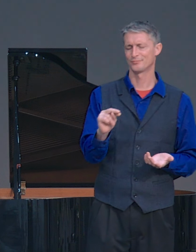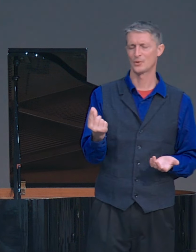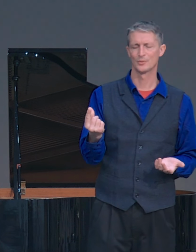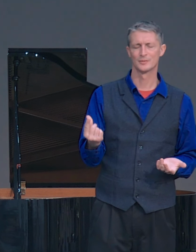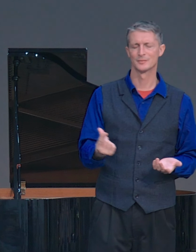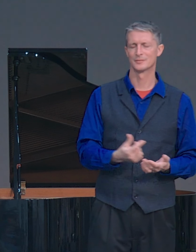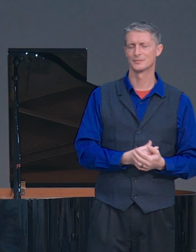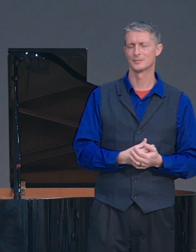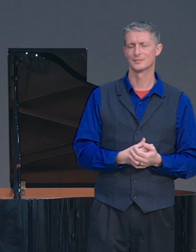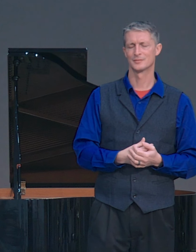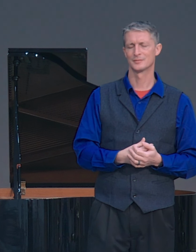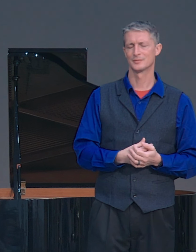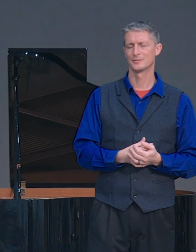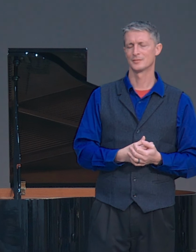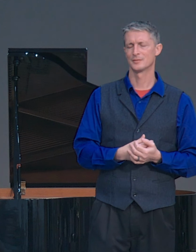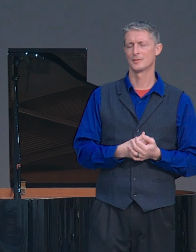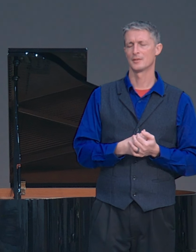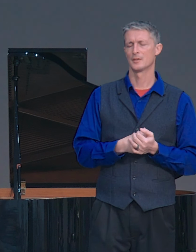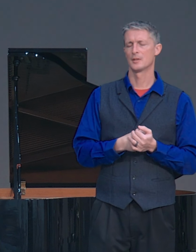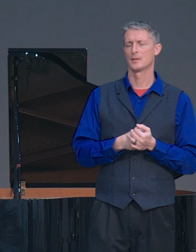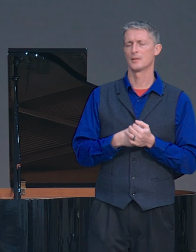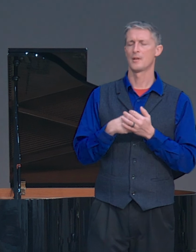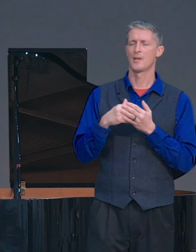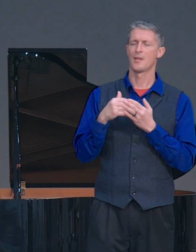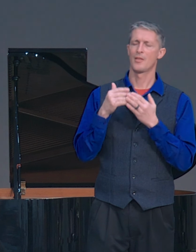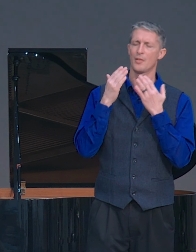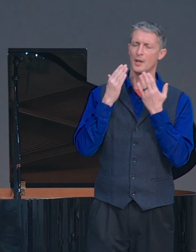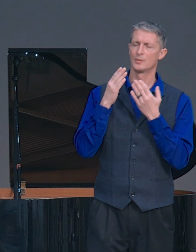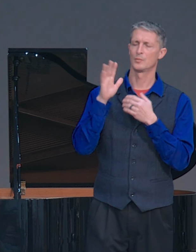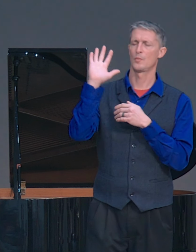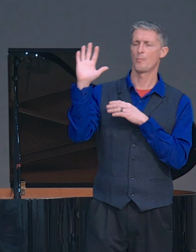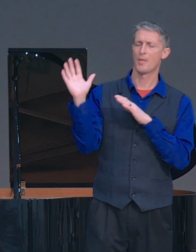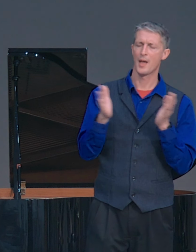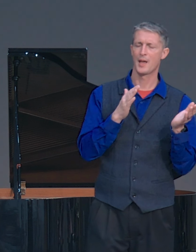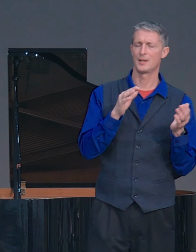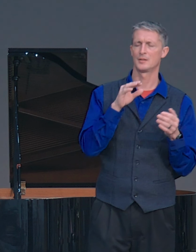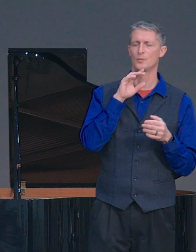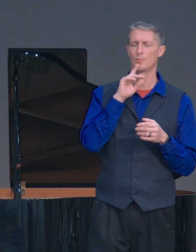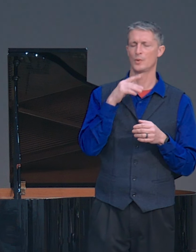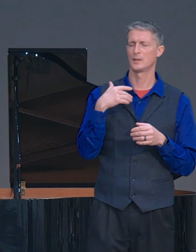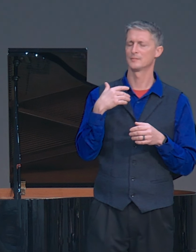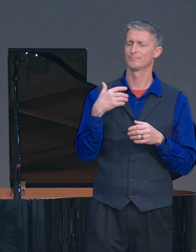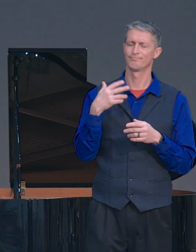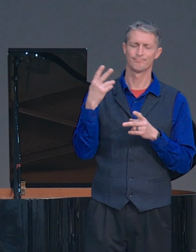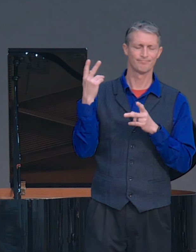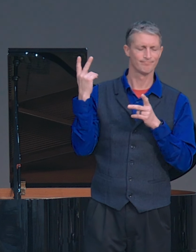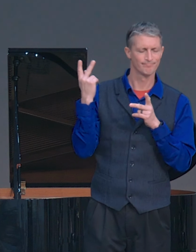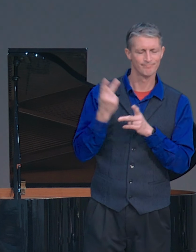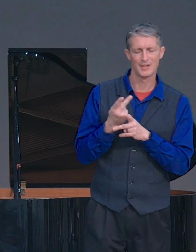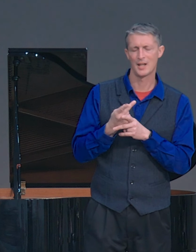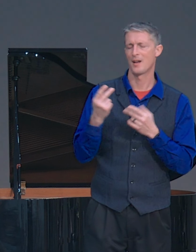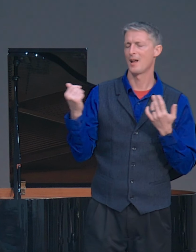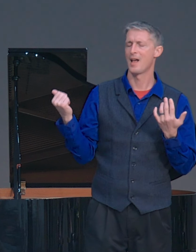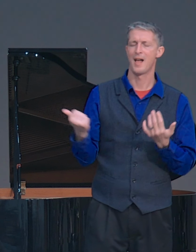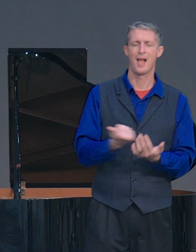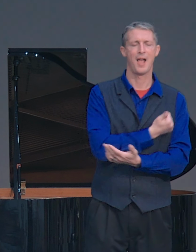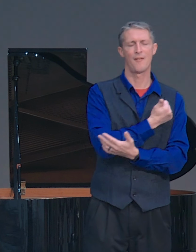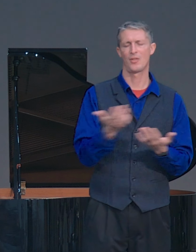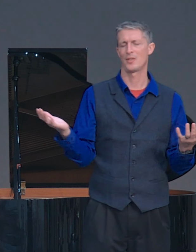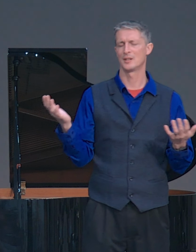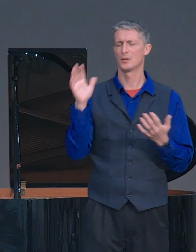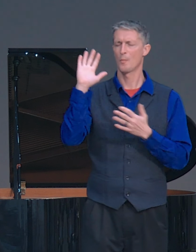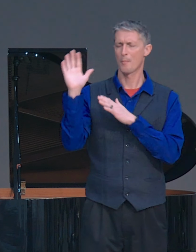Father, I thank you that your plan, which is so comprehensive throughout the Bible, is one